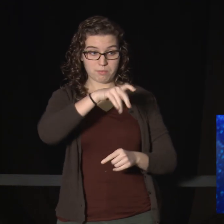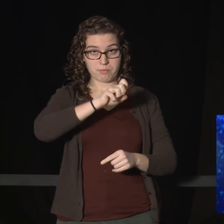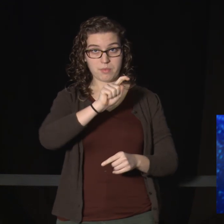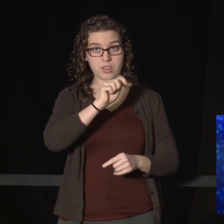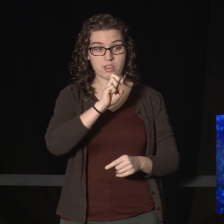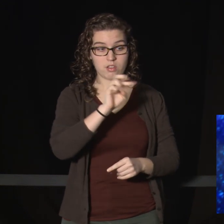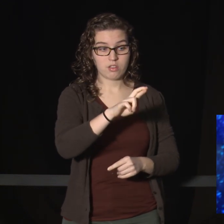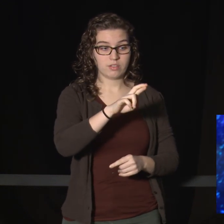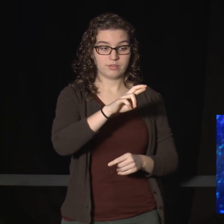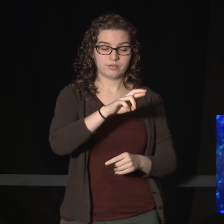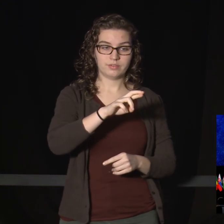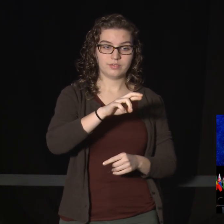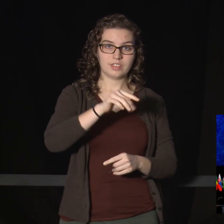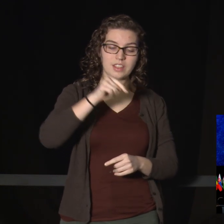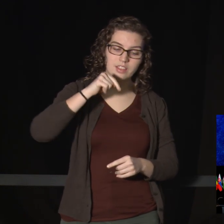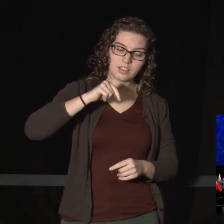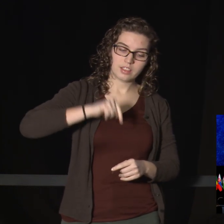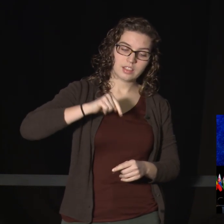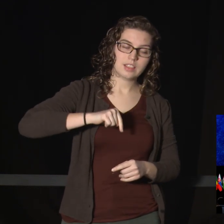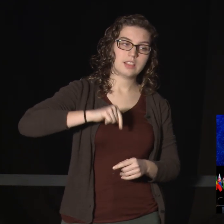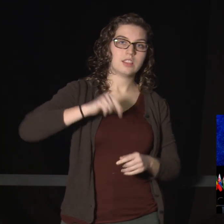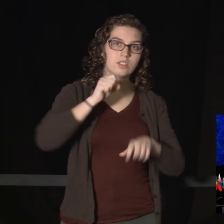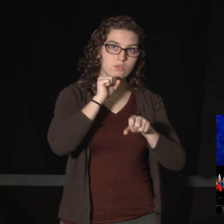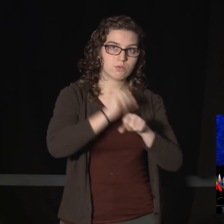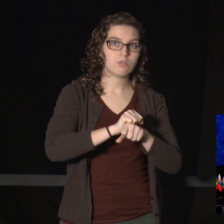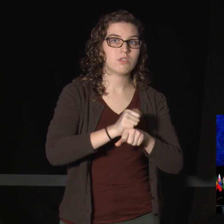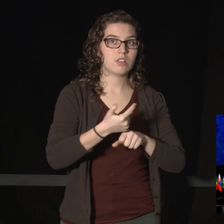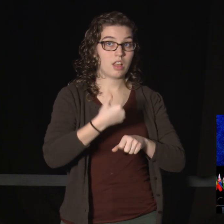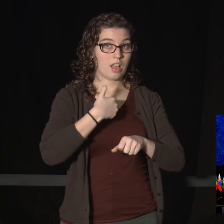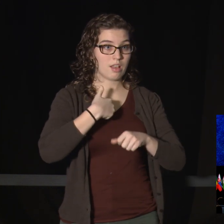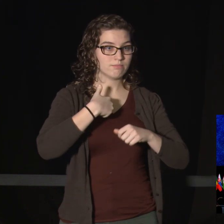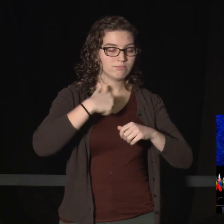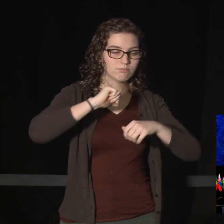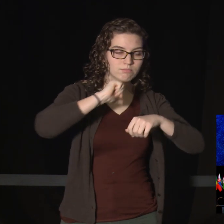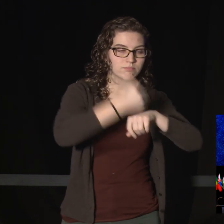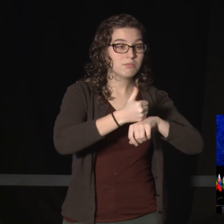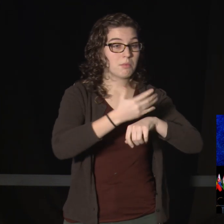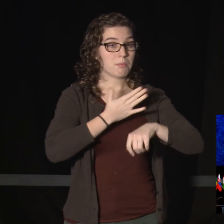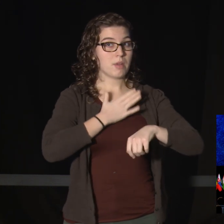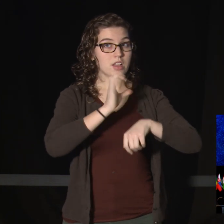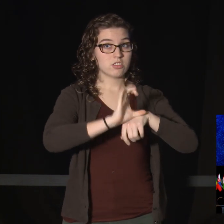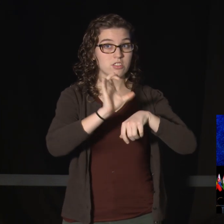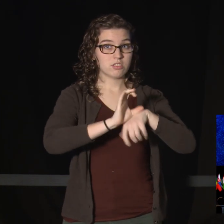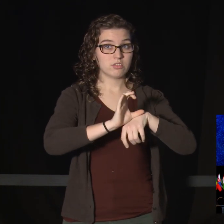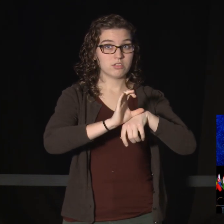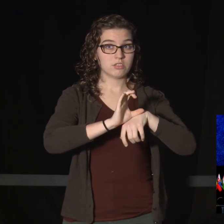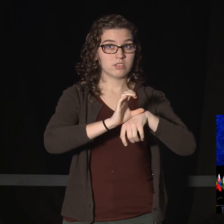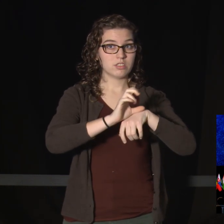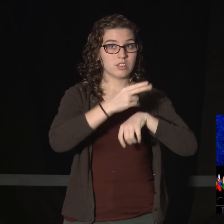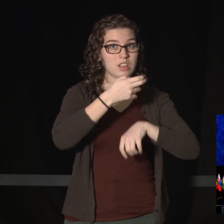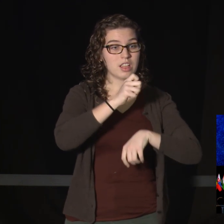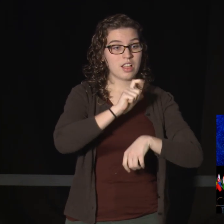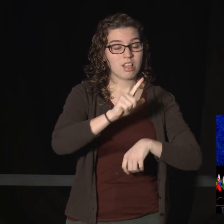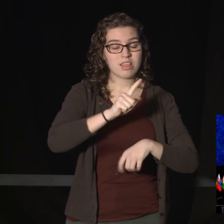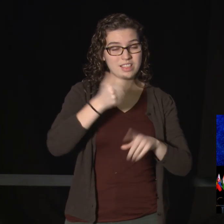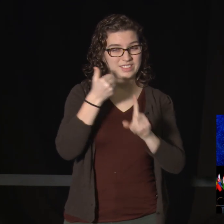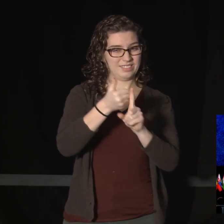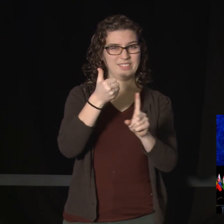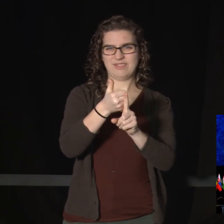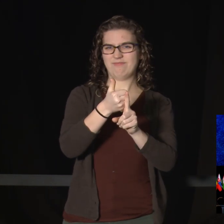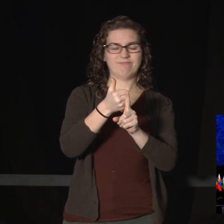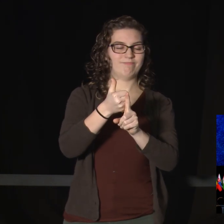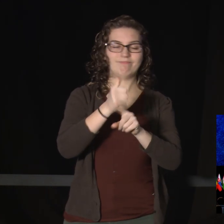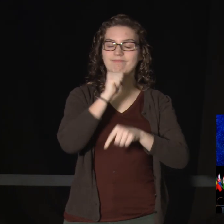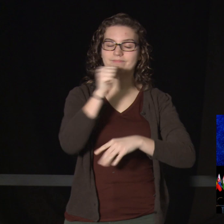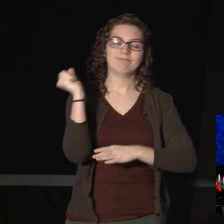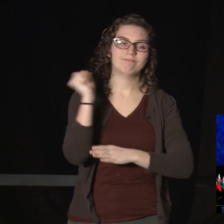this rock I will build my church, and the gates of Hades itself will not prevail